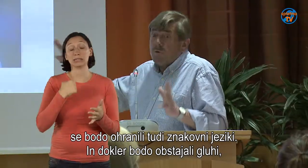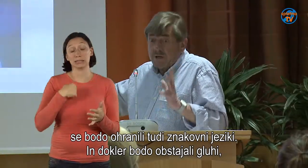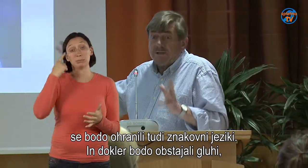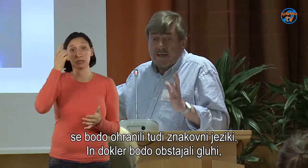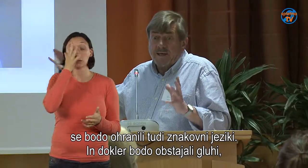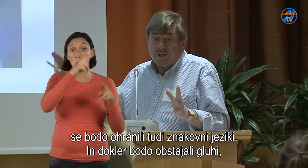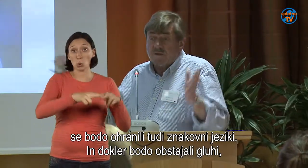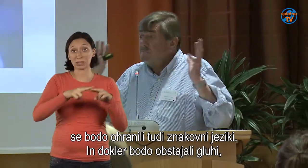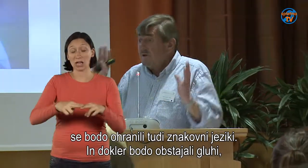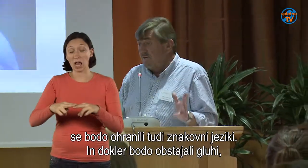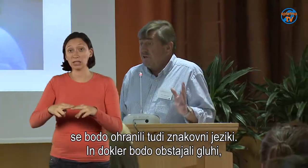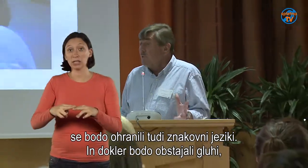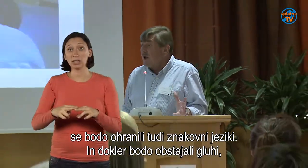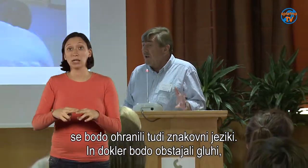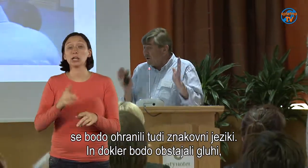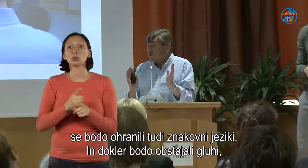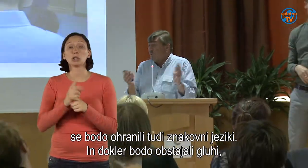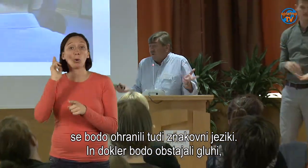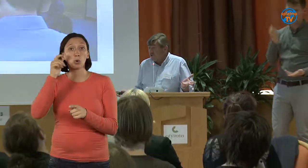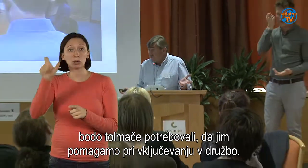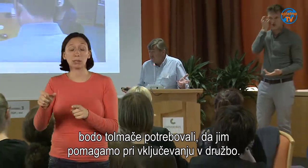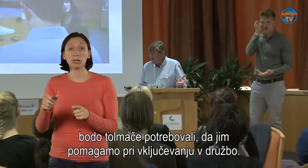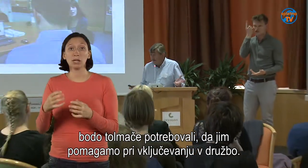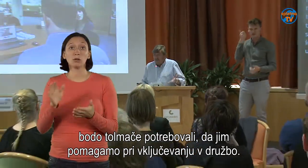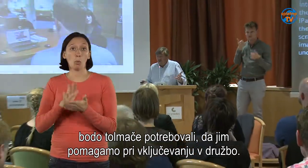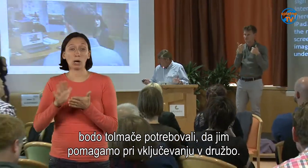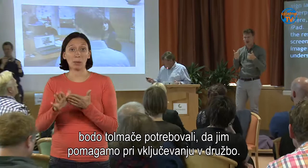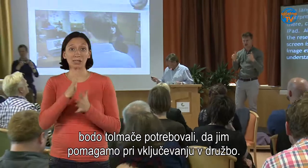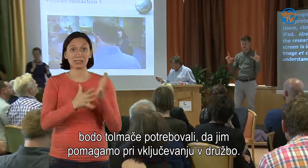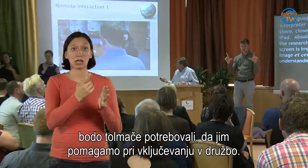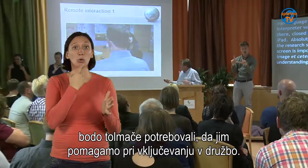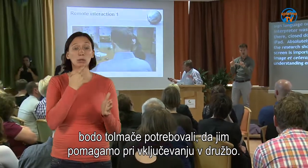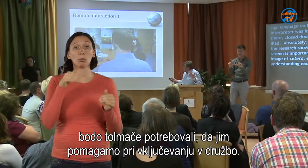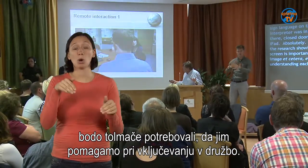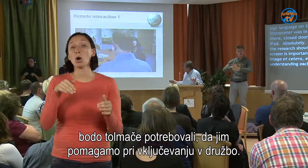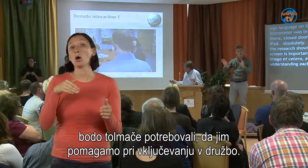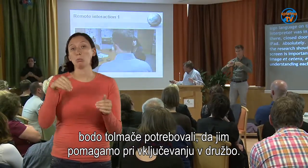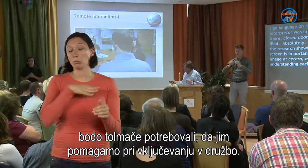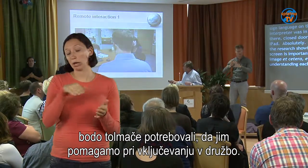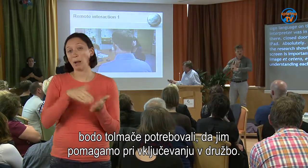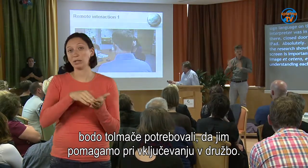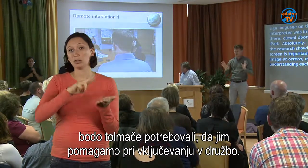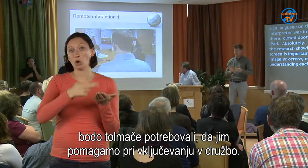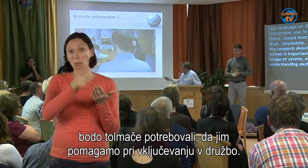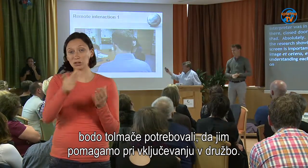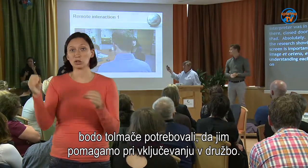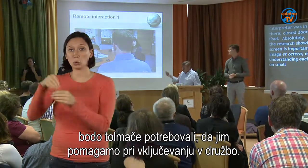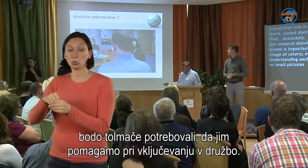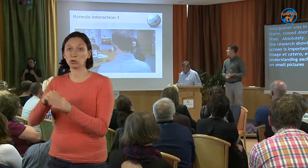to stay. And so while deaf people rely on sign languages, we need to help them to be included in general society. And